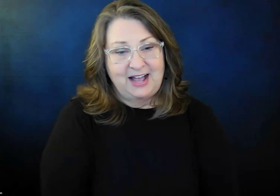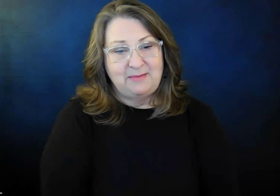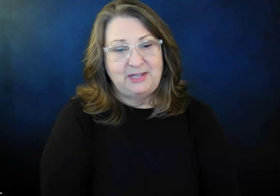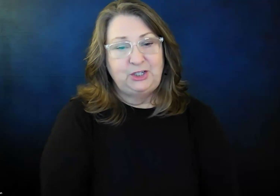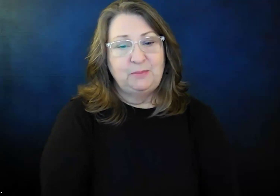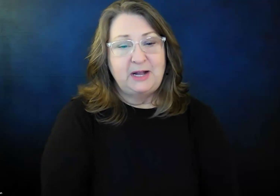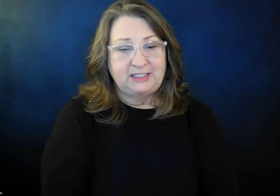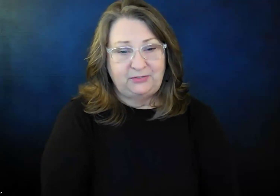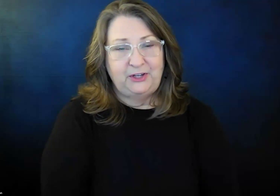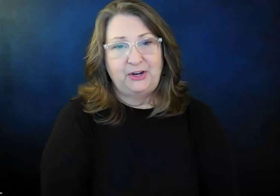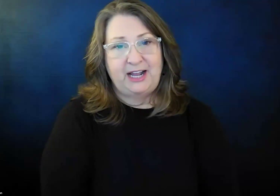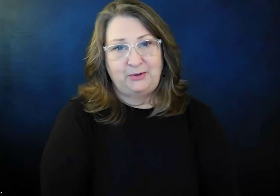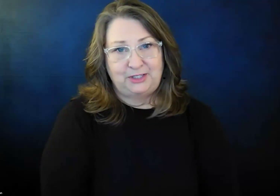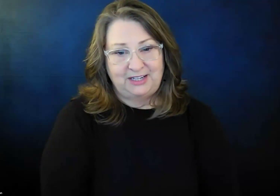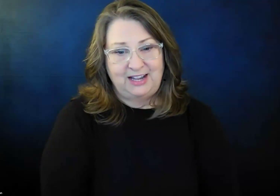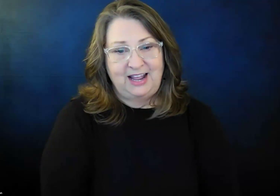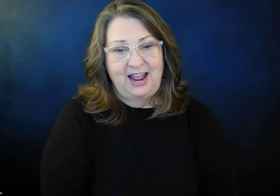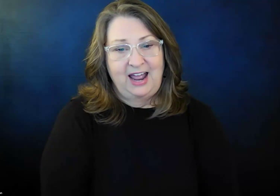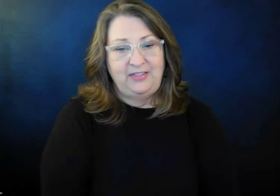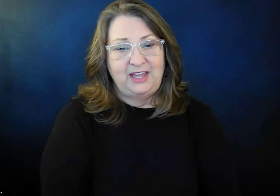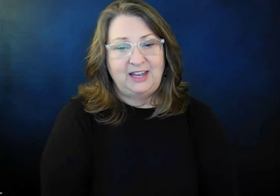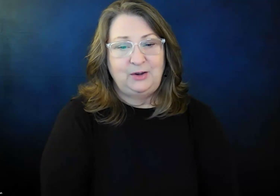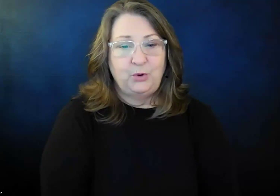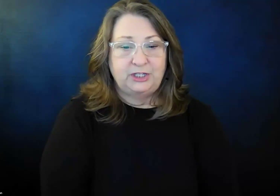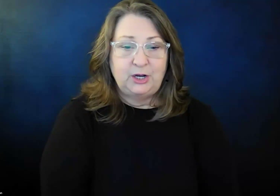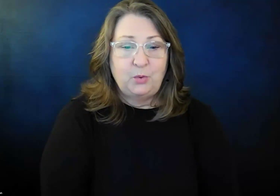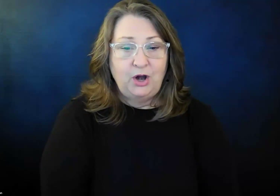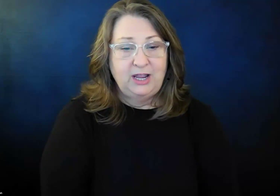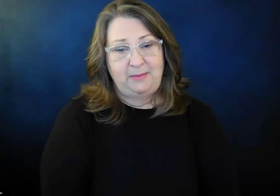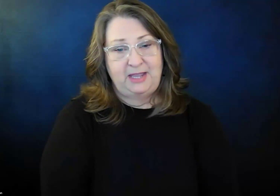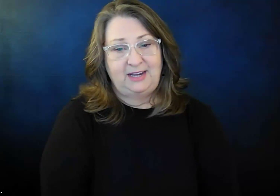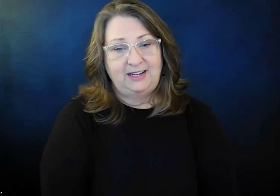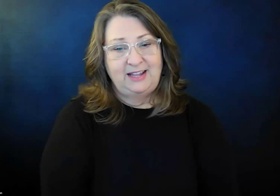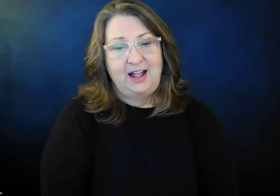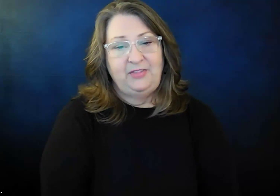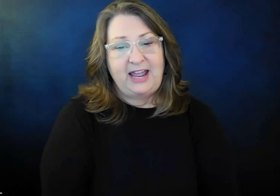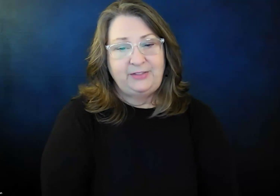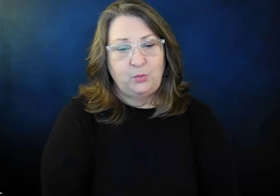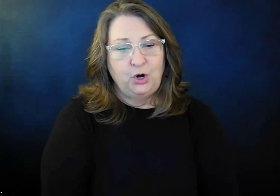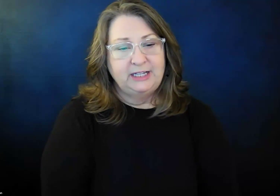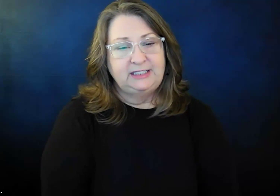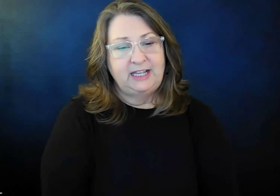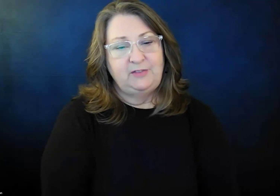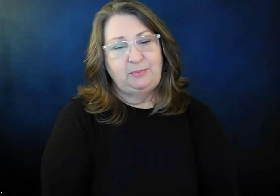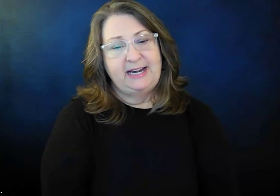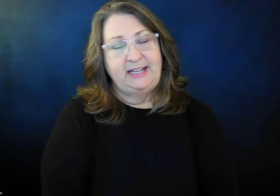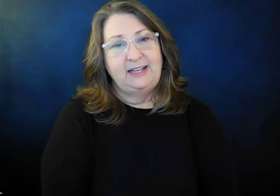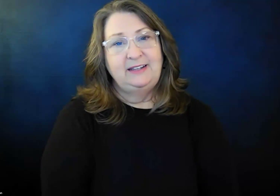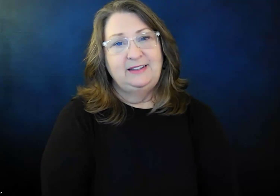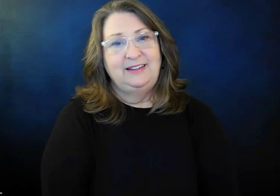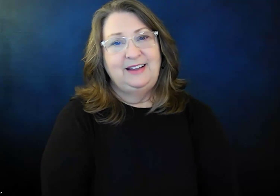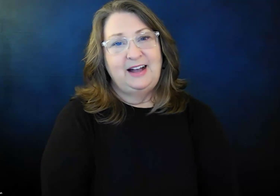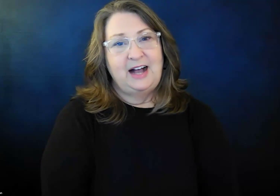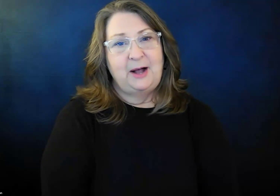But it took months to figure it out. And then where DOR came in, they had the work incentive